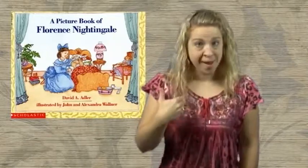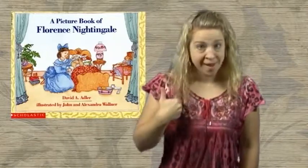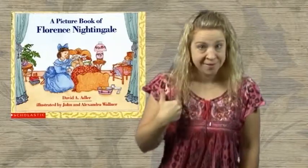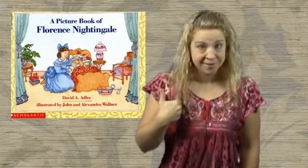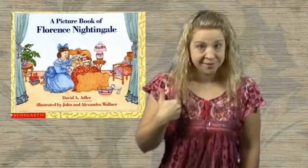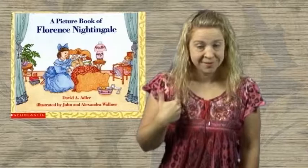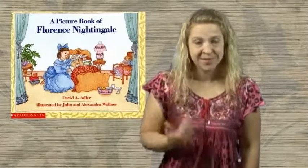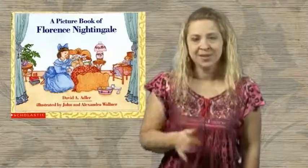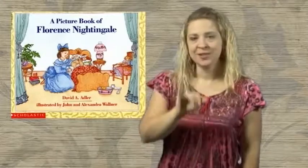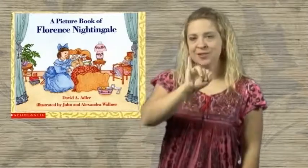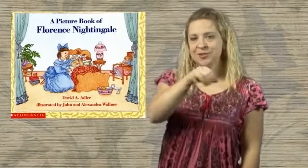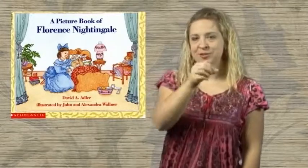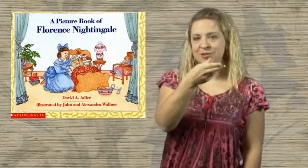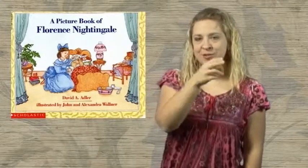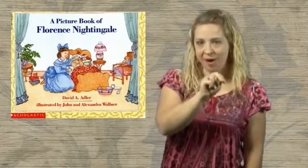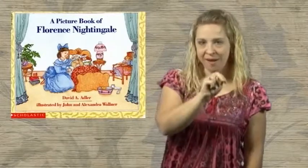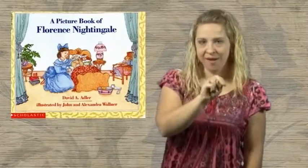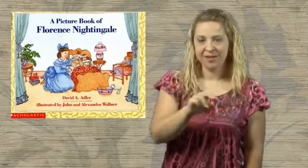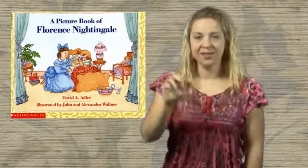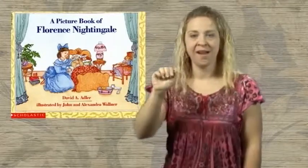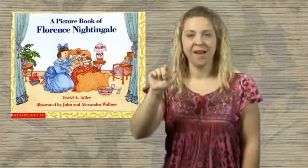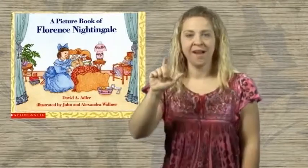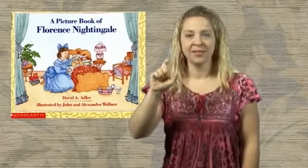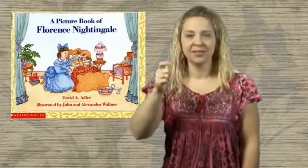Illustrated by John and Alexandra Wallner.